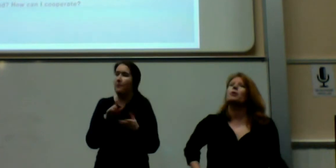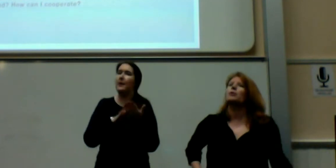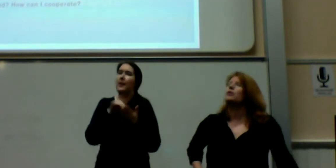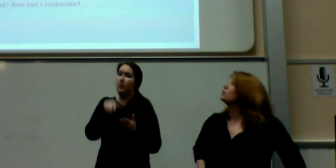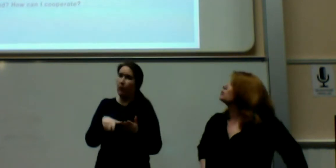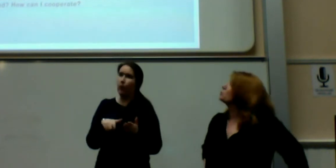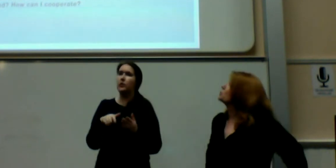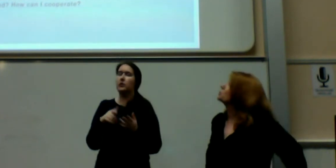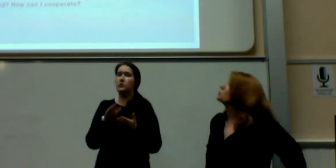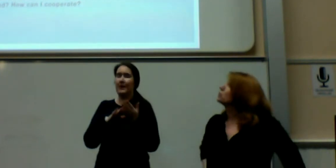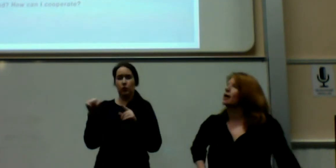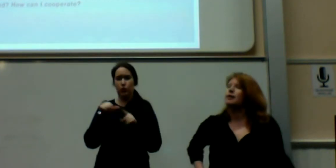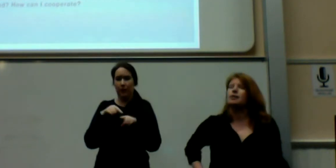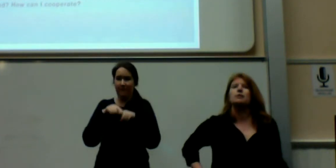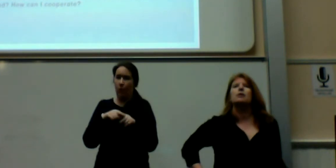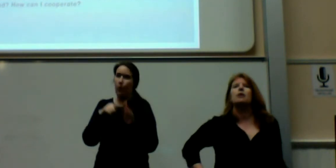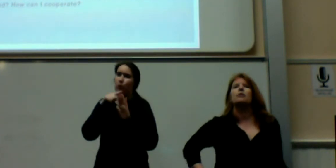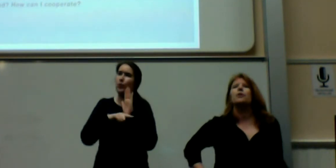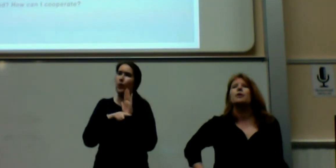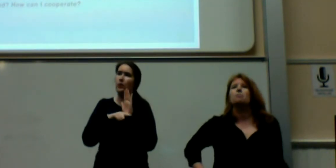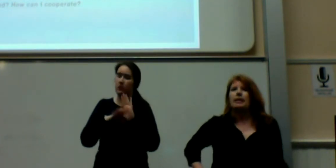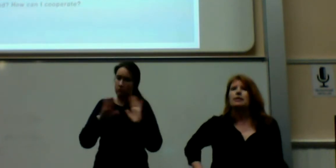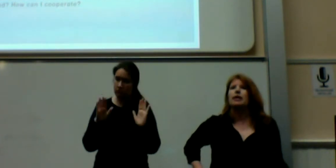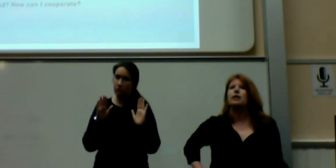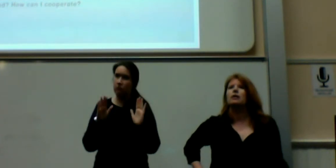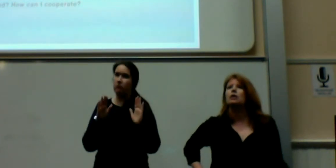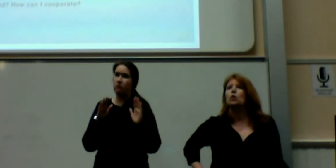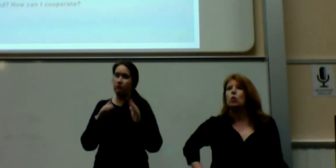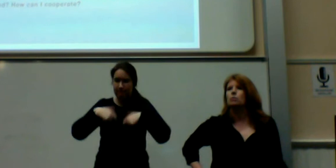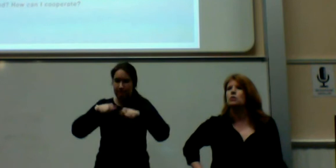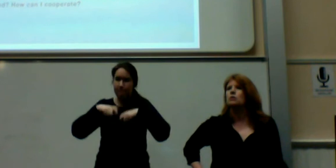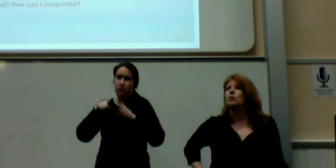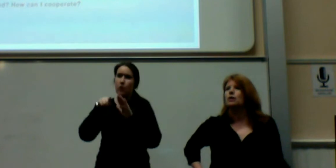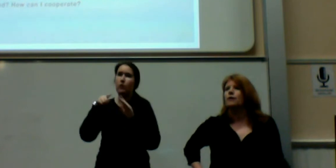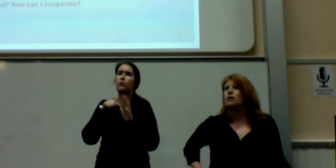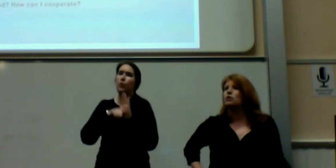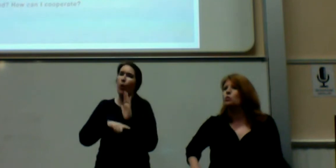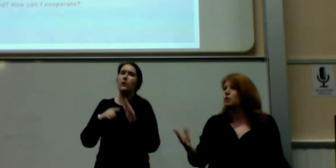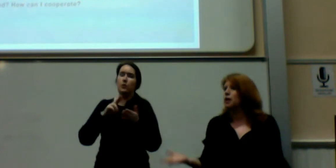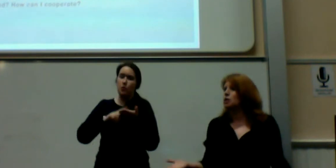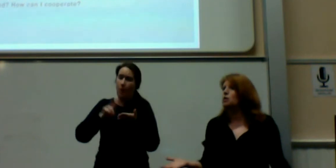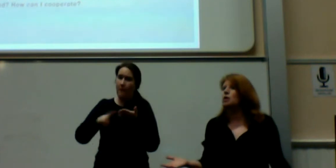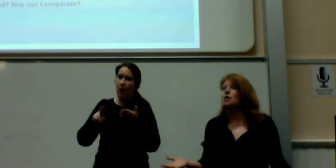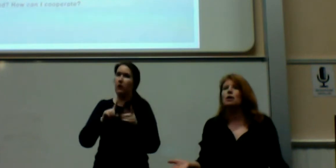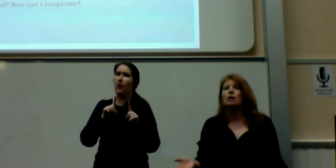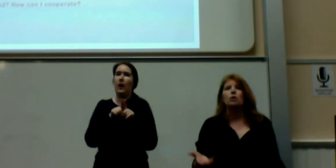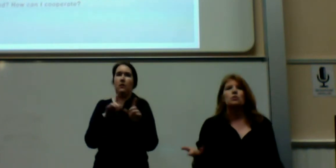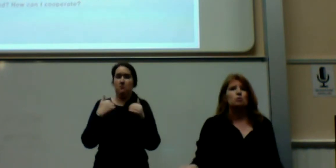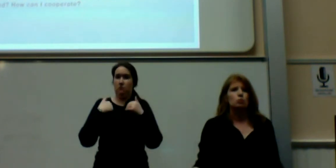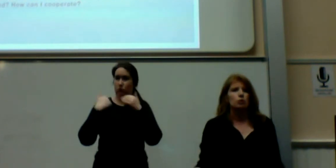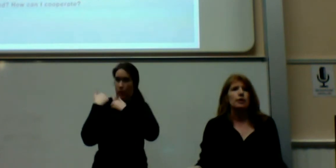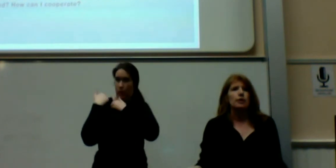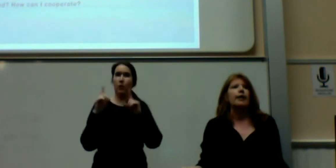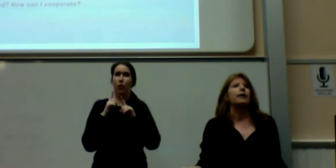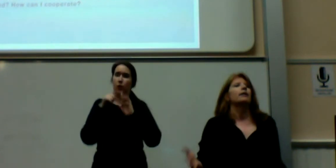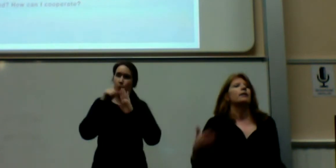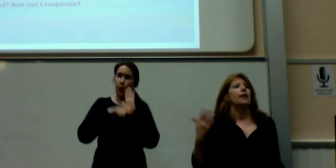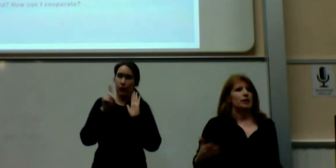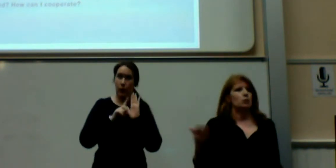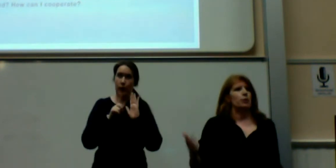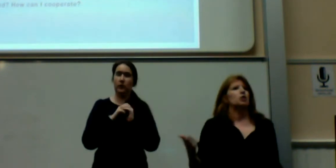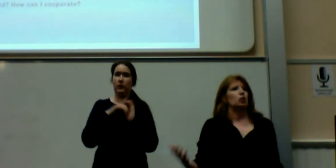to cooperate with individuals is through the ideals of maintaining norms. That is, what is my duty? What does the rule